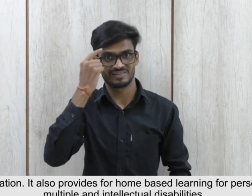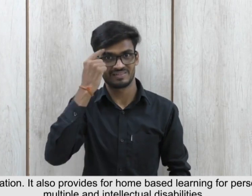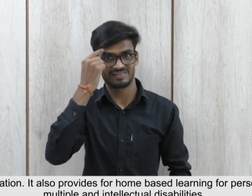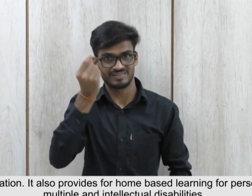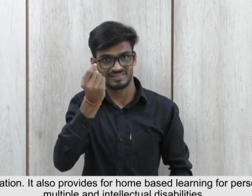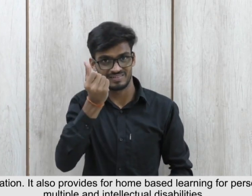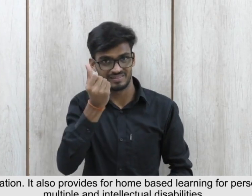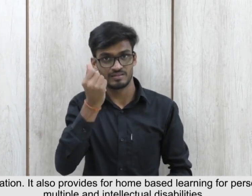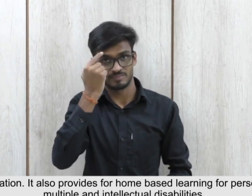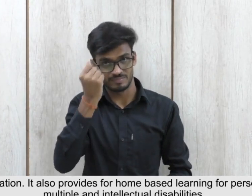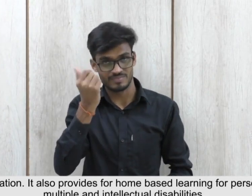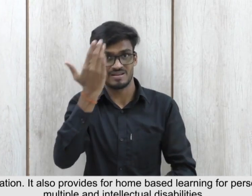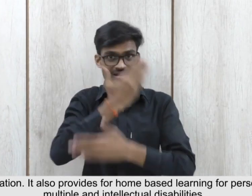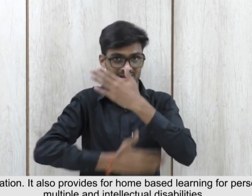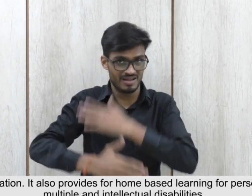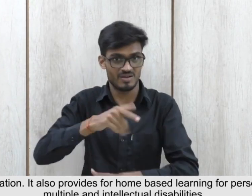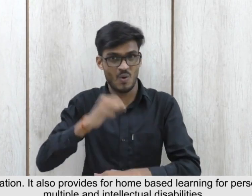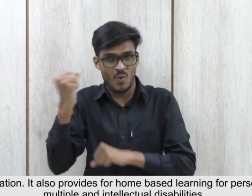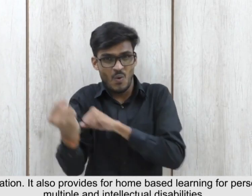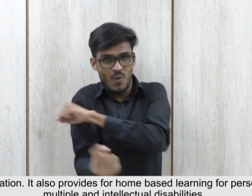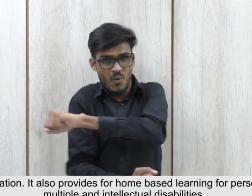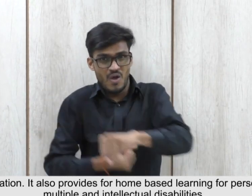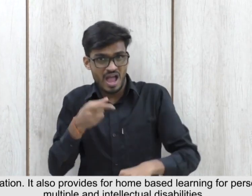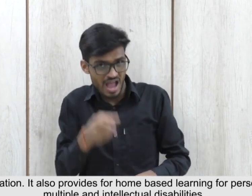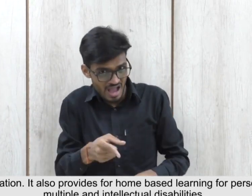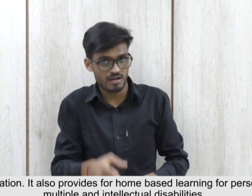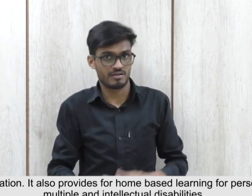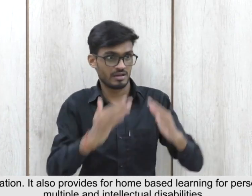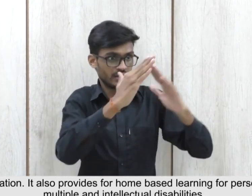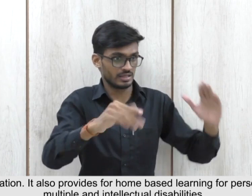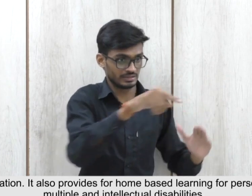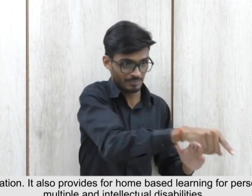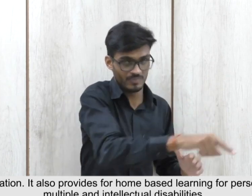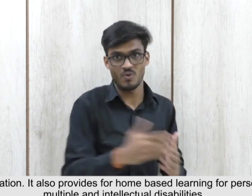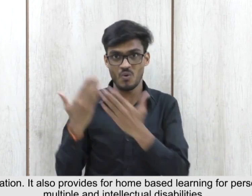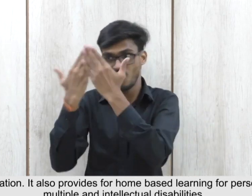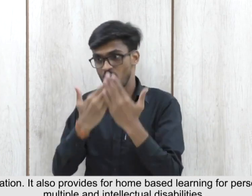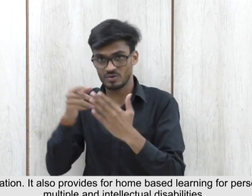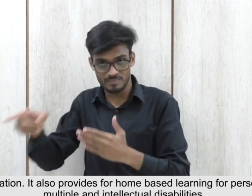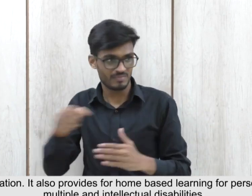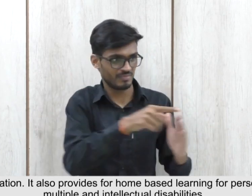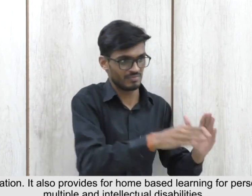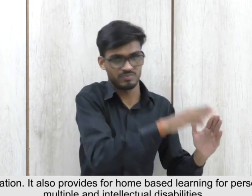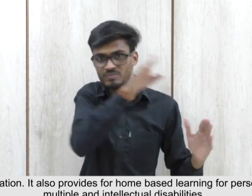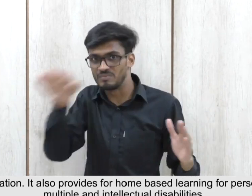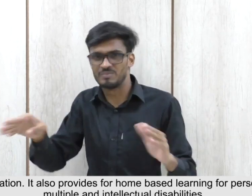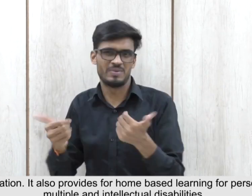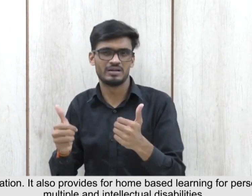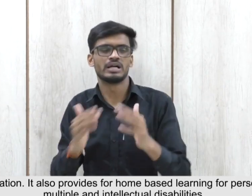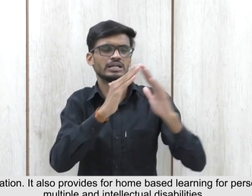It also provides for home-based learning for